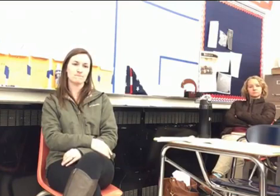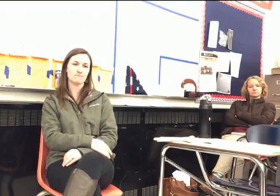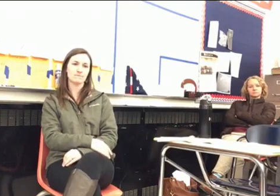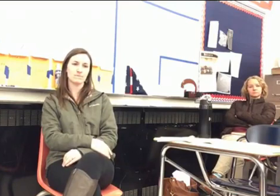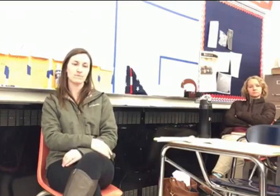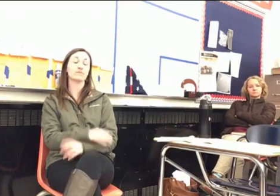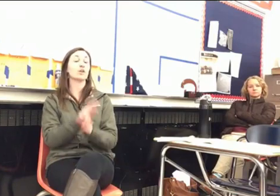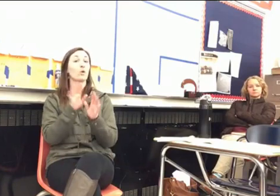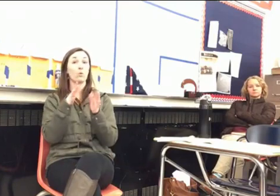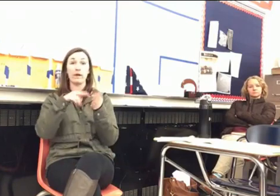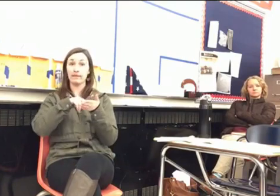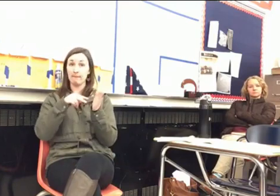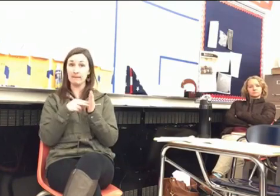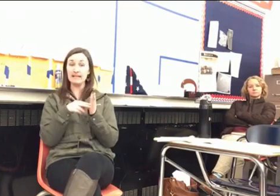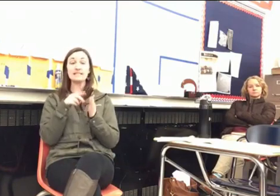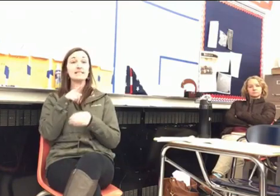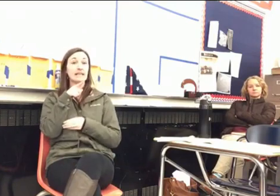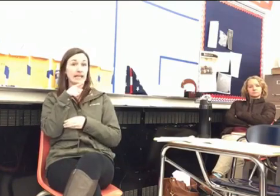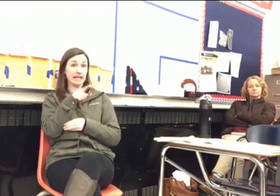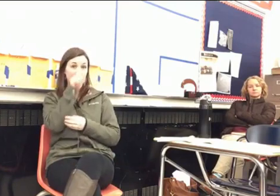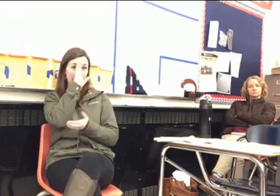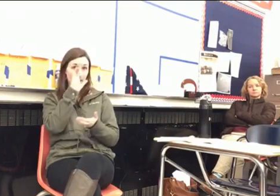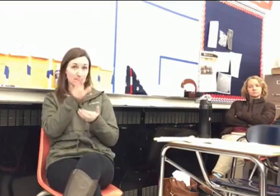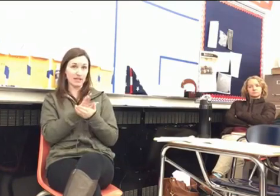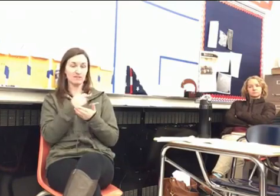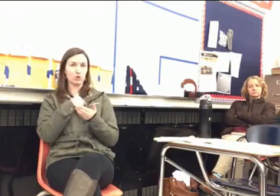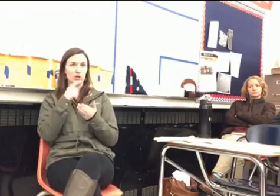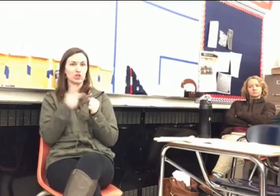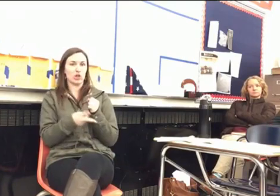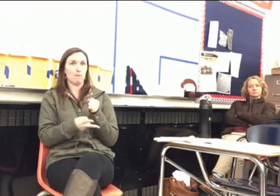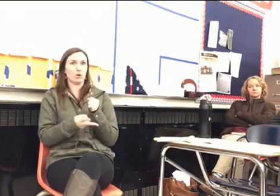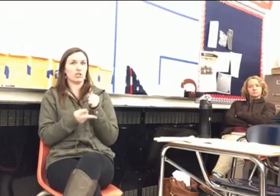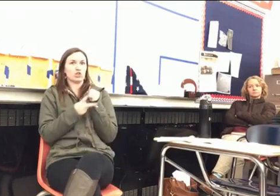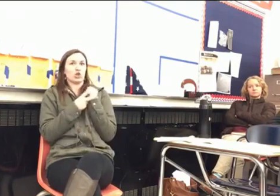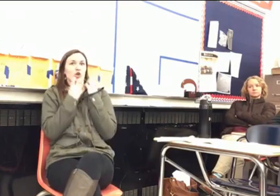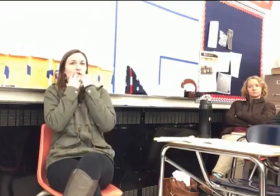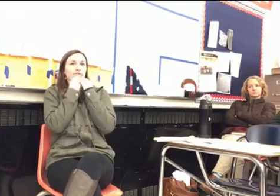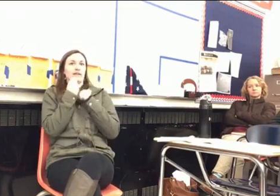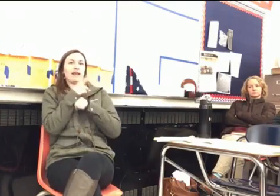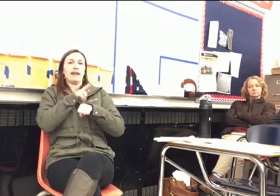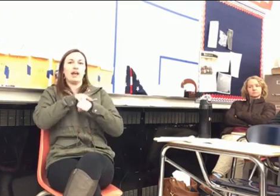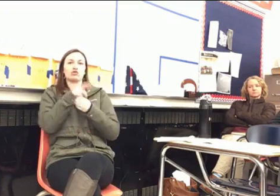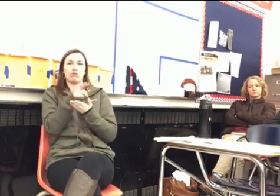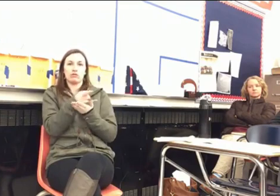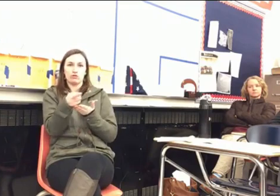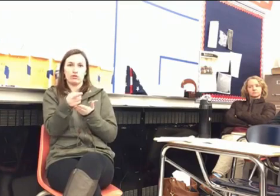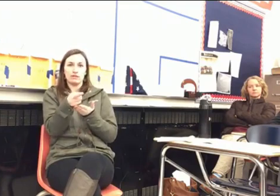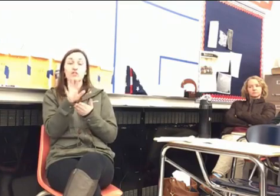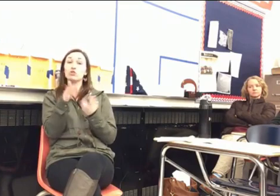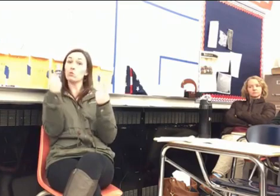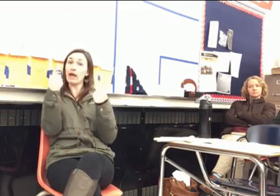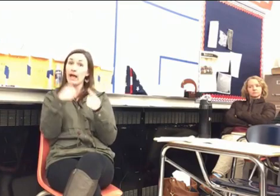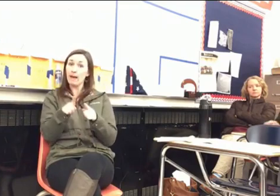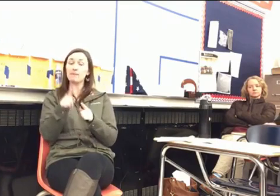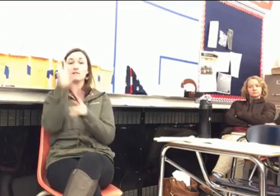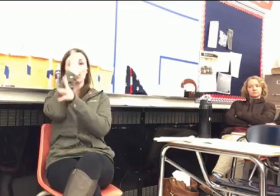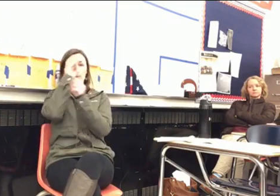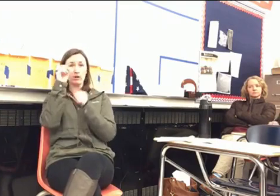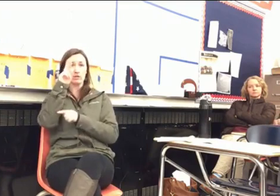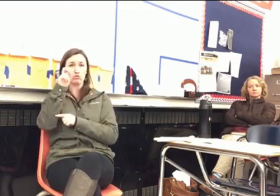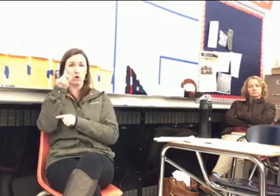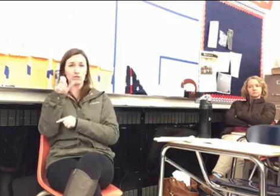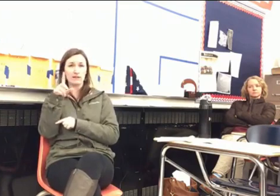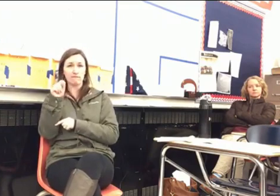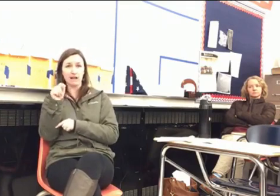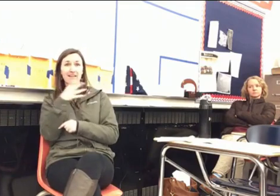Now, what that means is he believes that we should preserve natural resources. So what happens is Theodore Roosevelt and